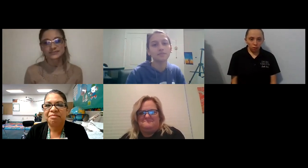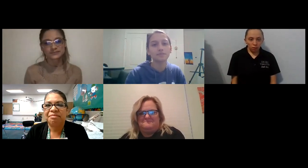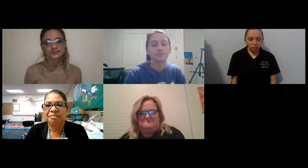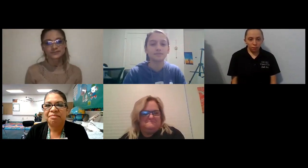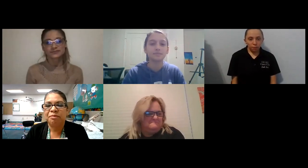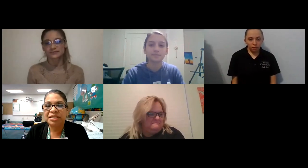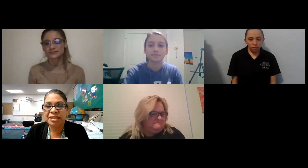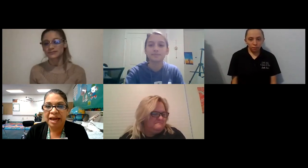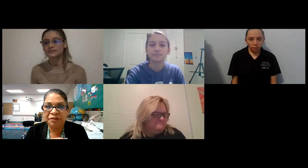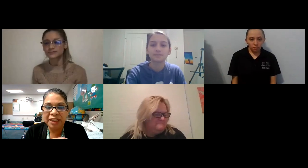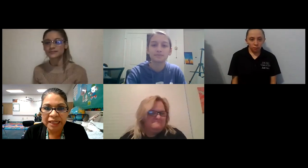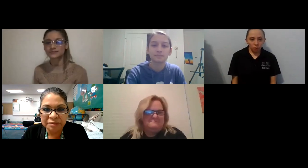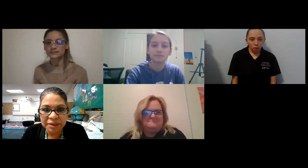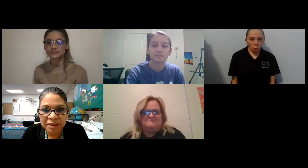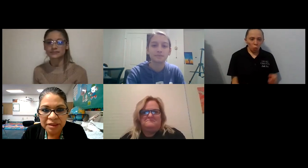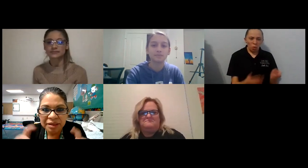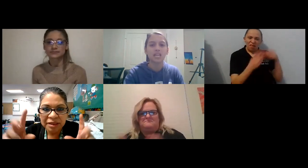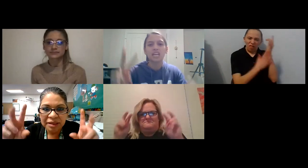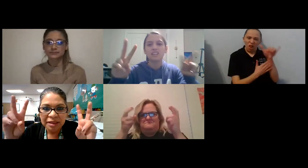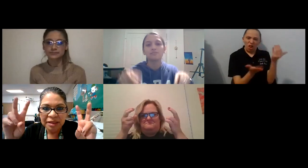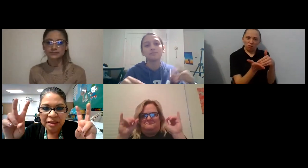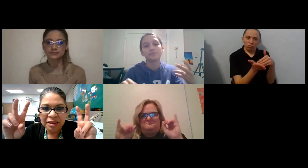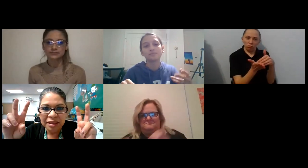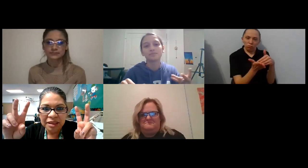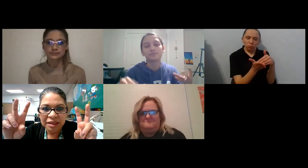Yeah. What's the sign for idioms?